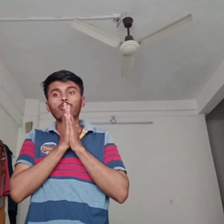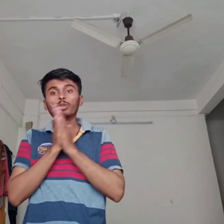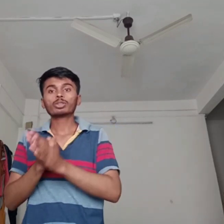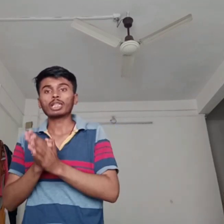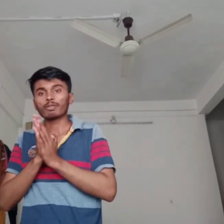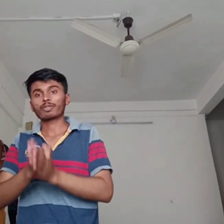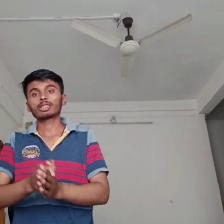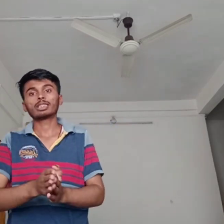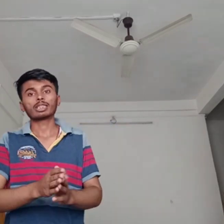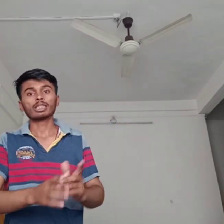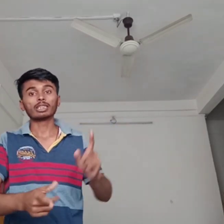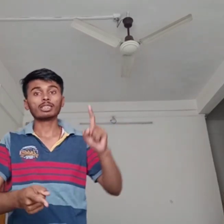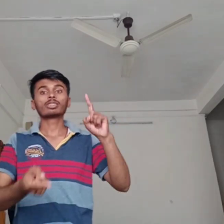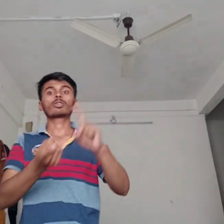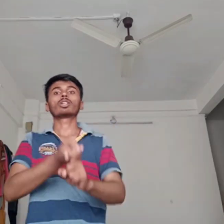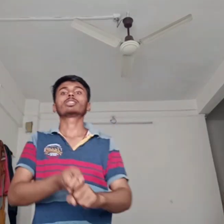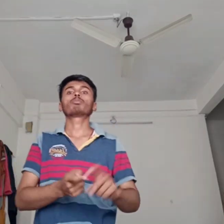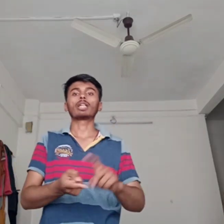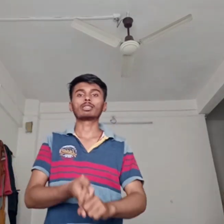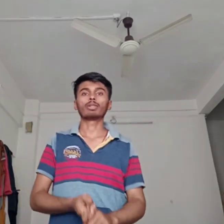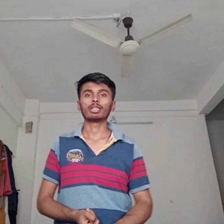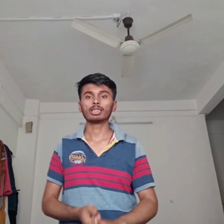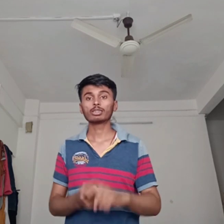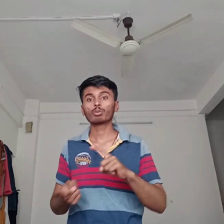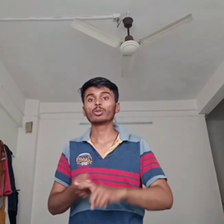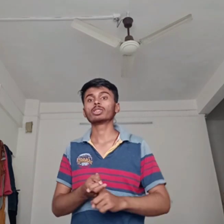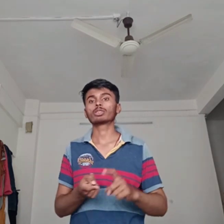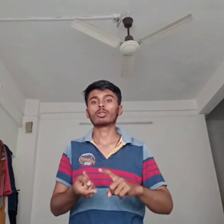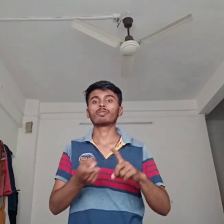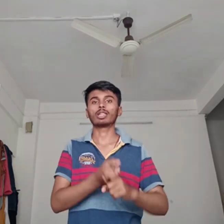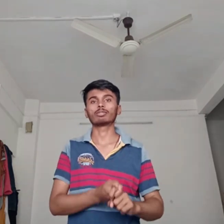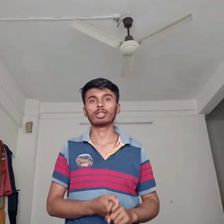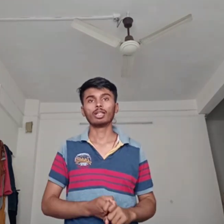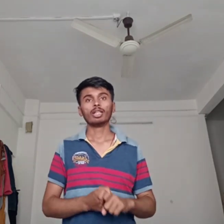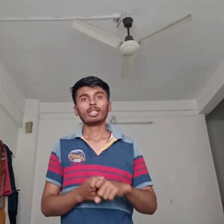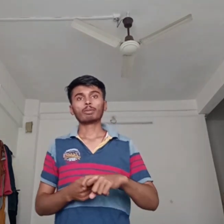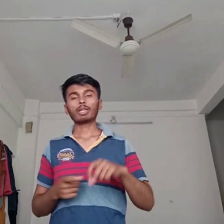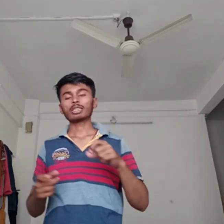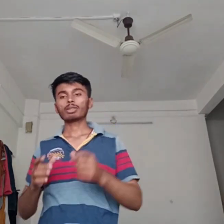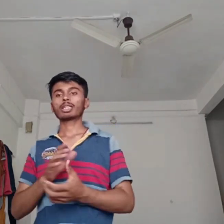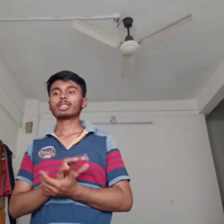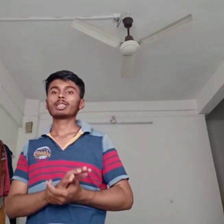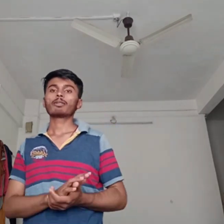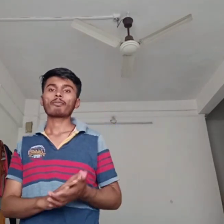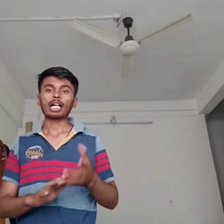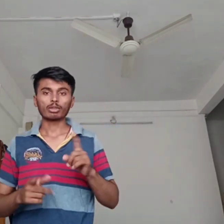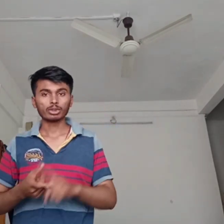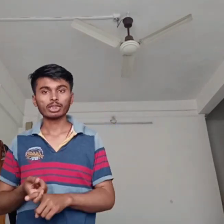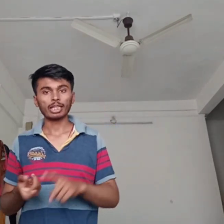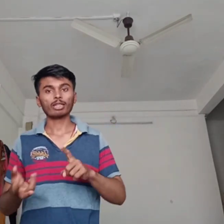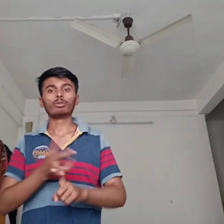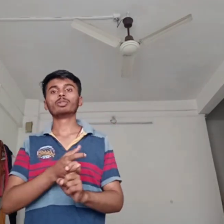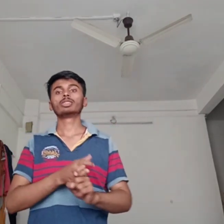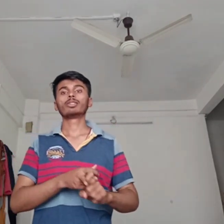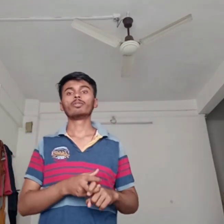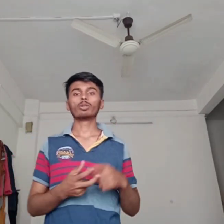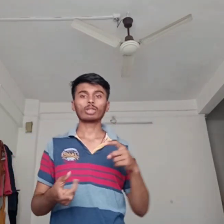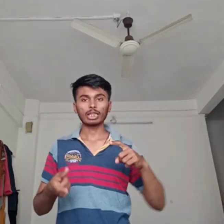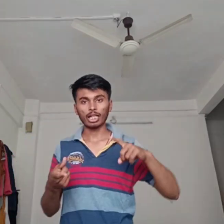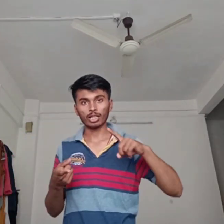fluids are present, and this is called as a plasma. This fluid is called plasma. The plasma contain RBC and WBC. We know that